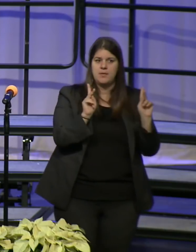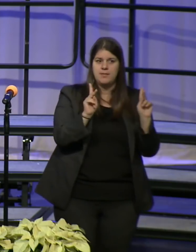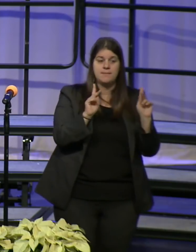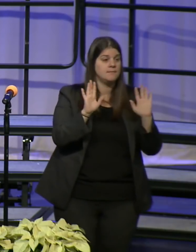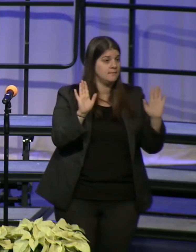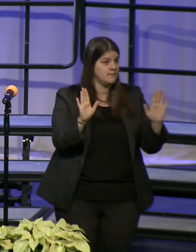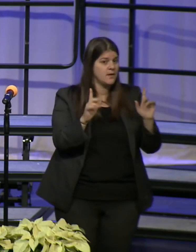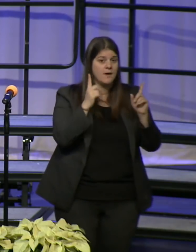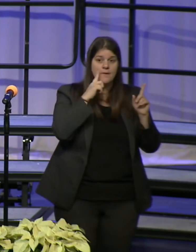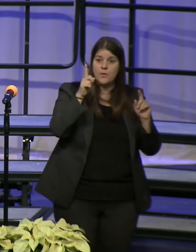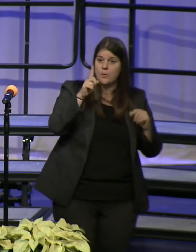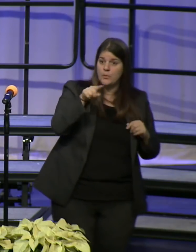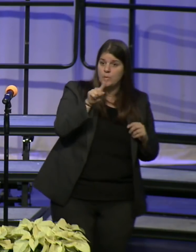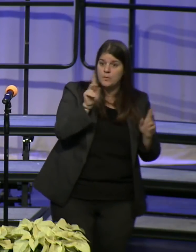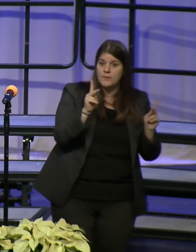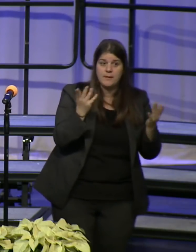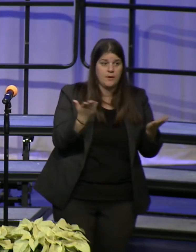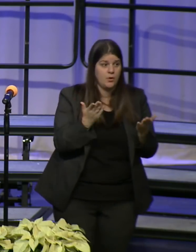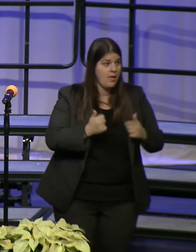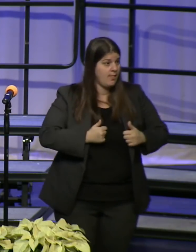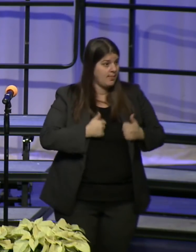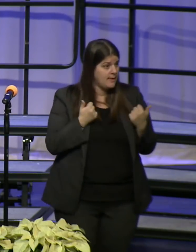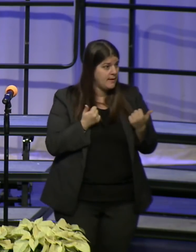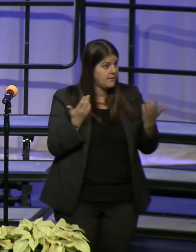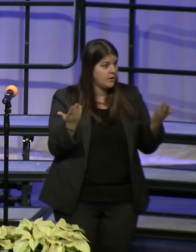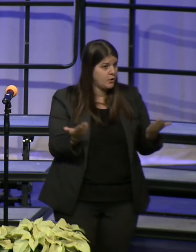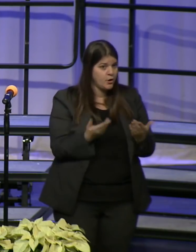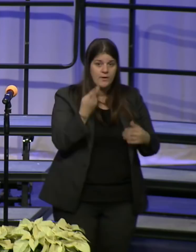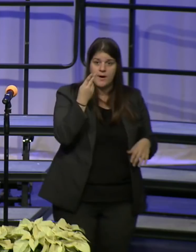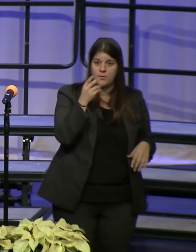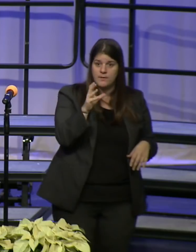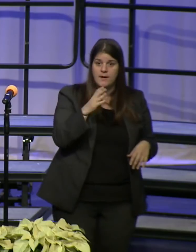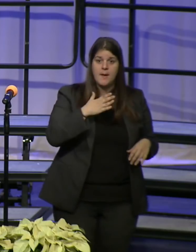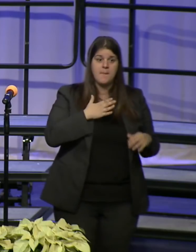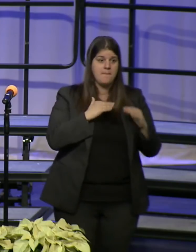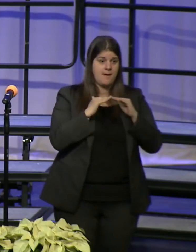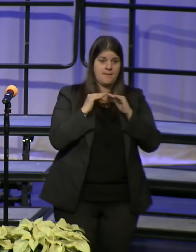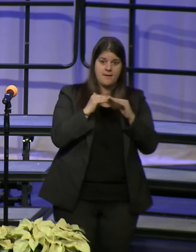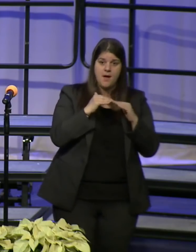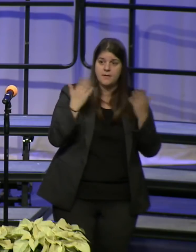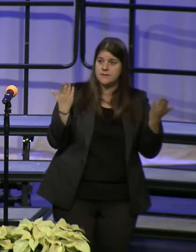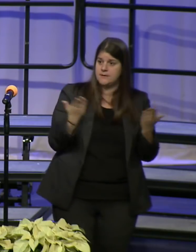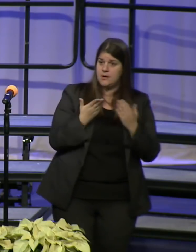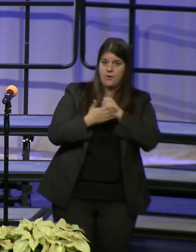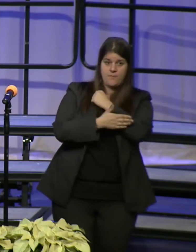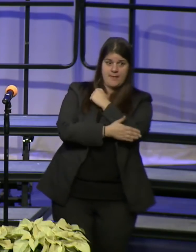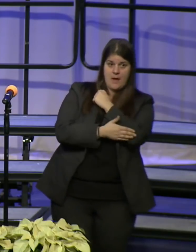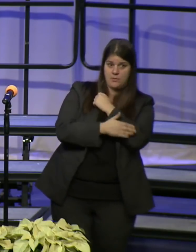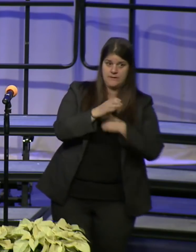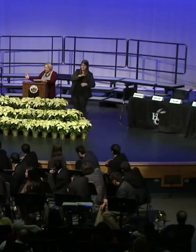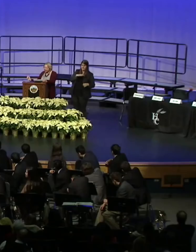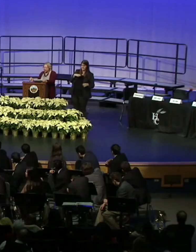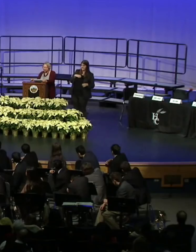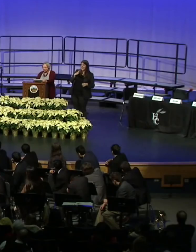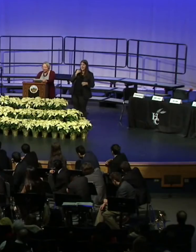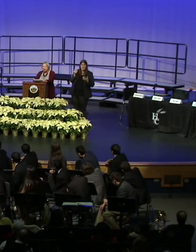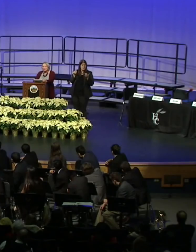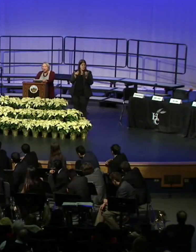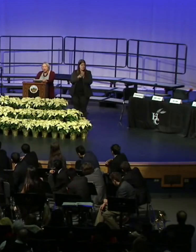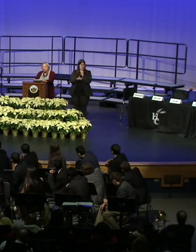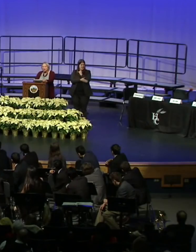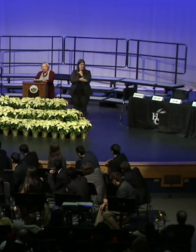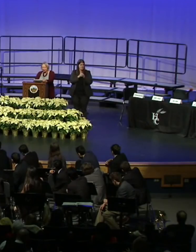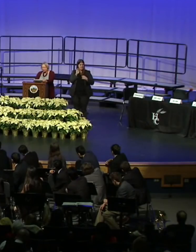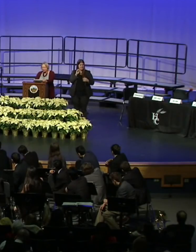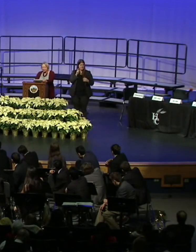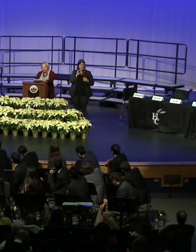the residents of Howard County, my colleagues on the county, and our new county executive,